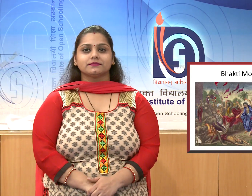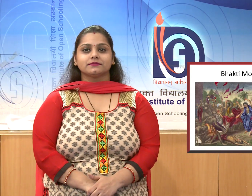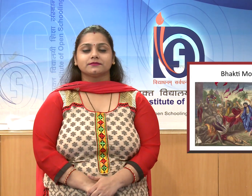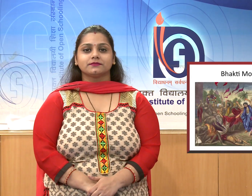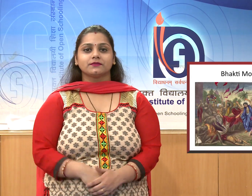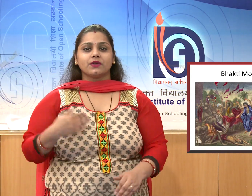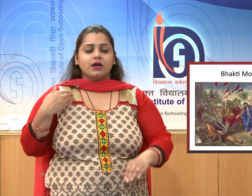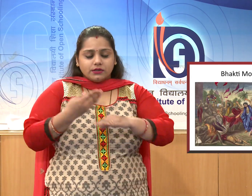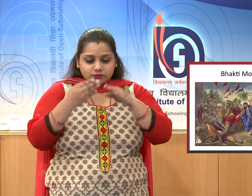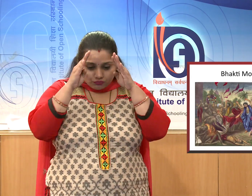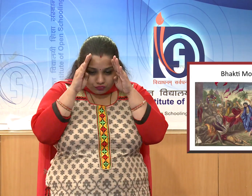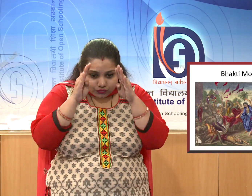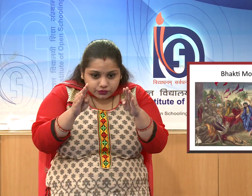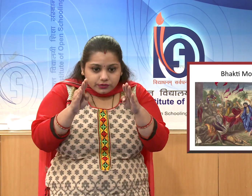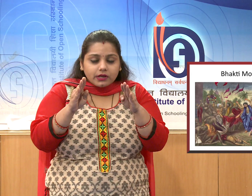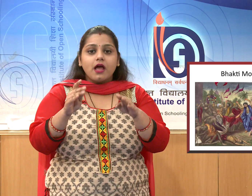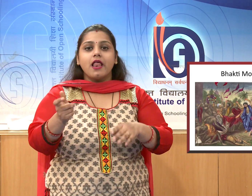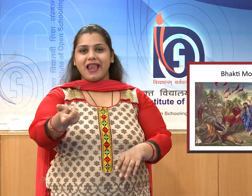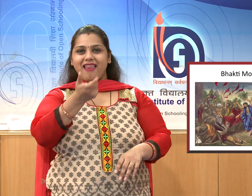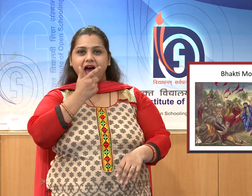It stressed on love,